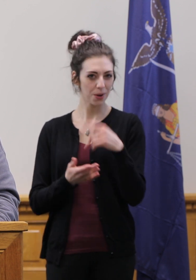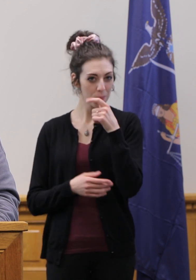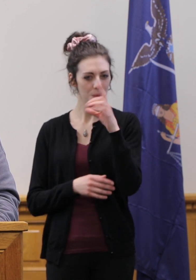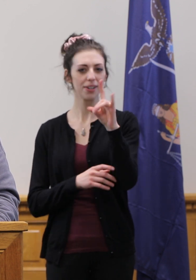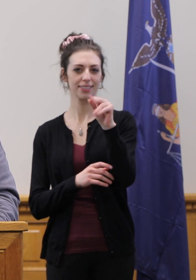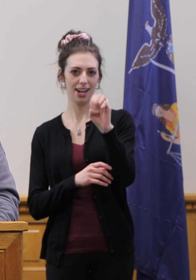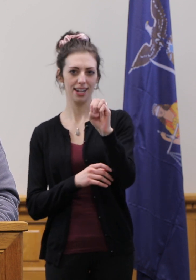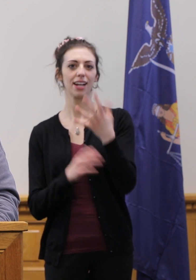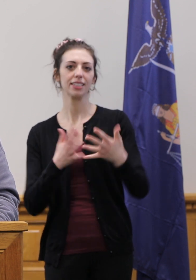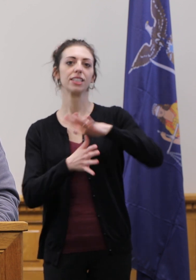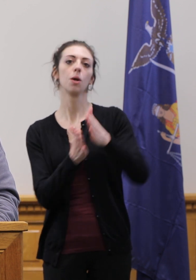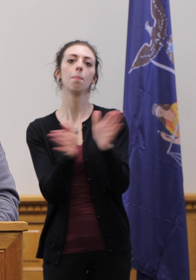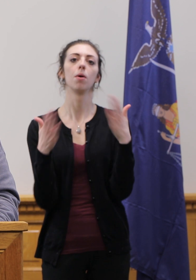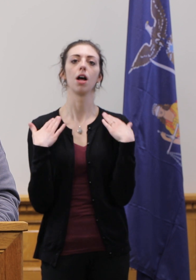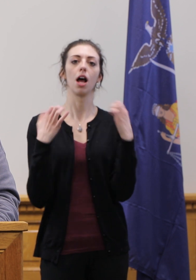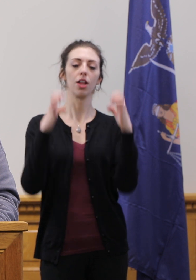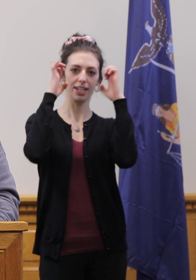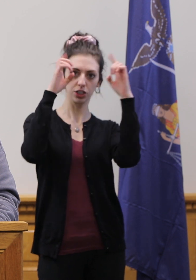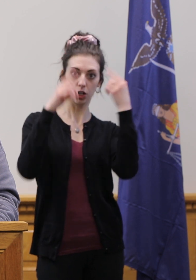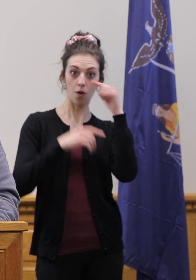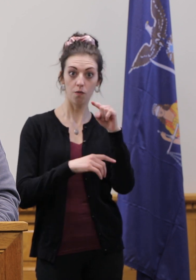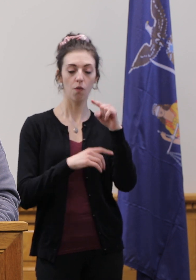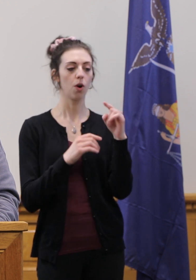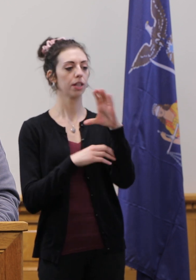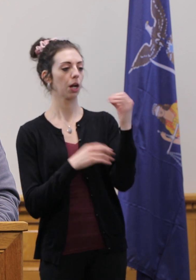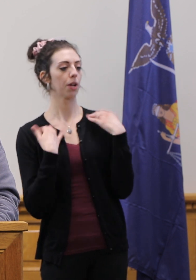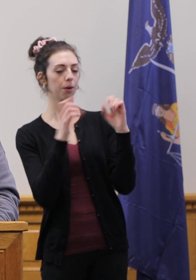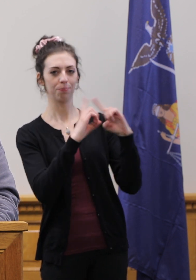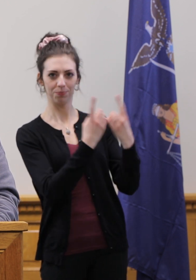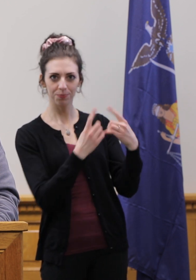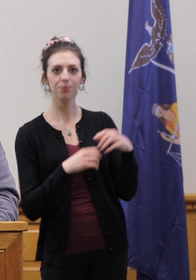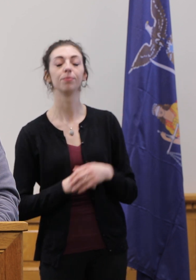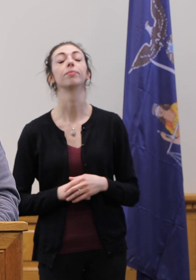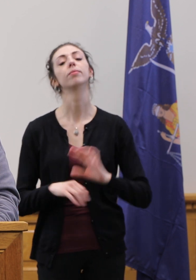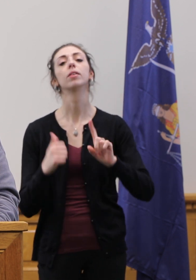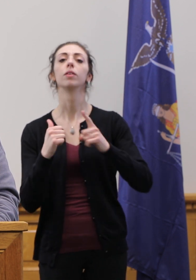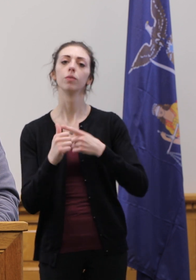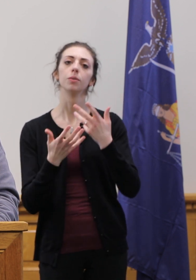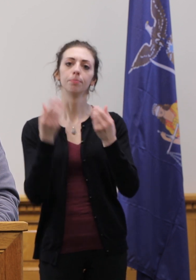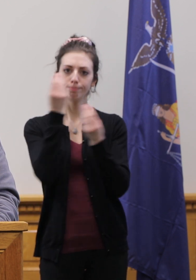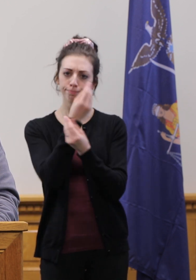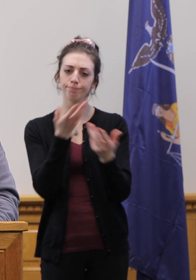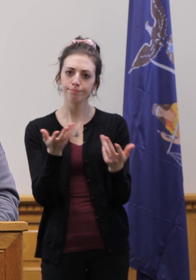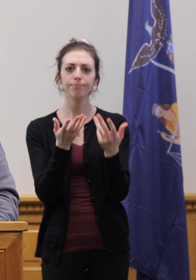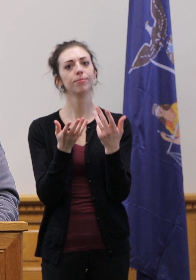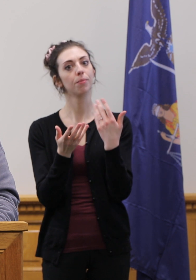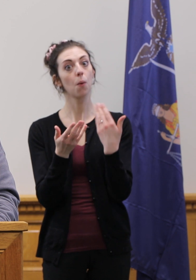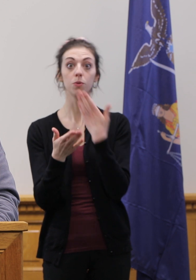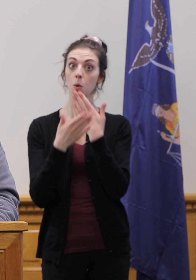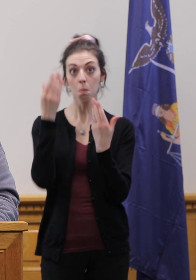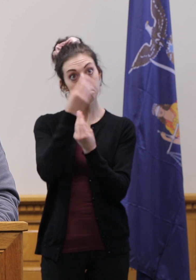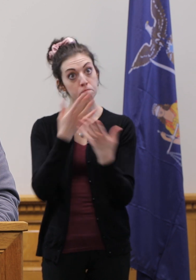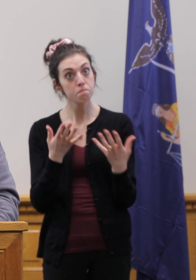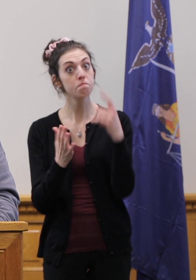Diane Oldenburg, Senior Public Health Educator for the County Health Department. First of all, I want to share some very encouraging trends